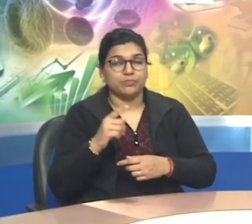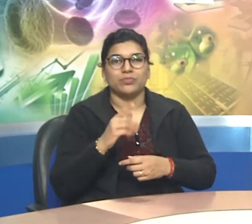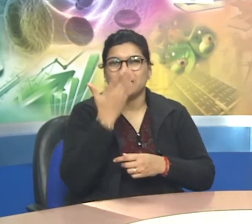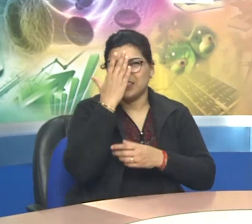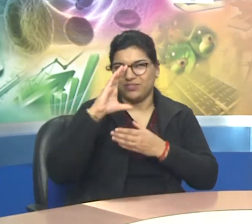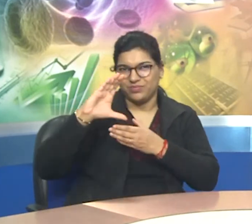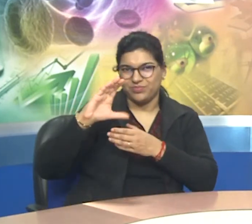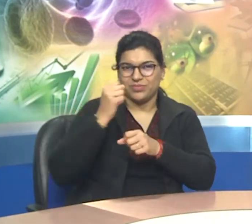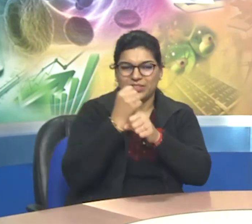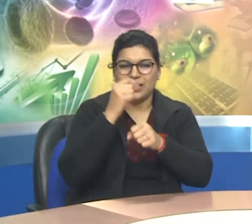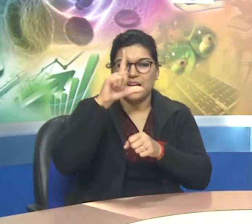And